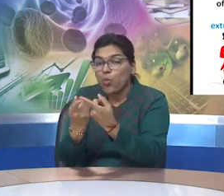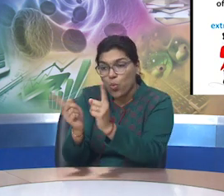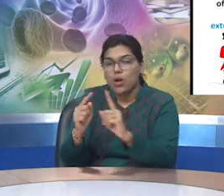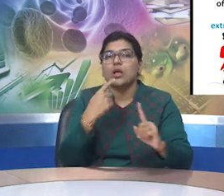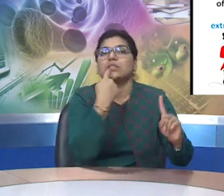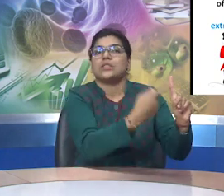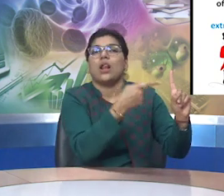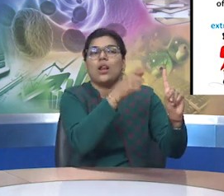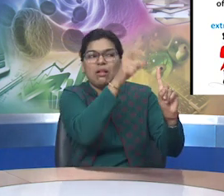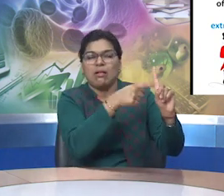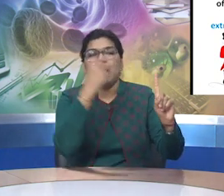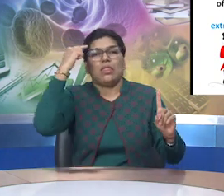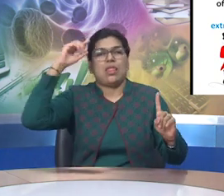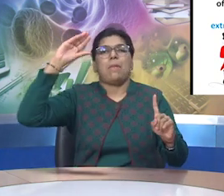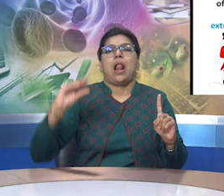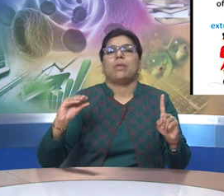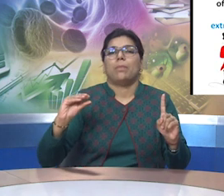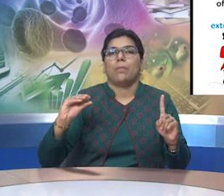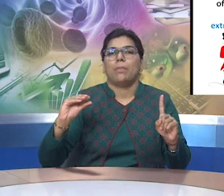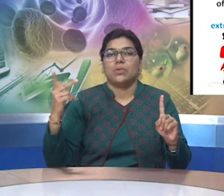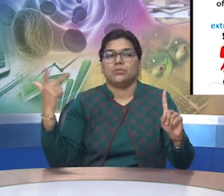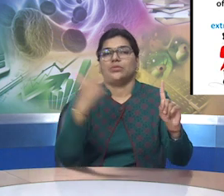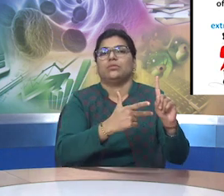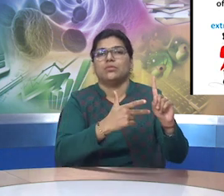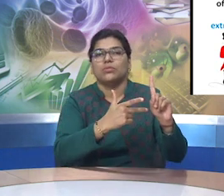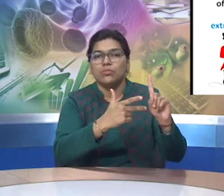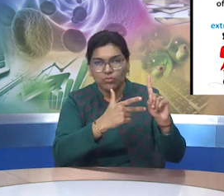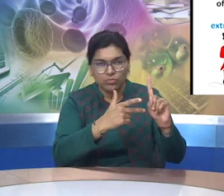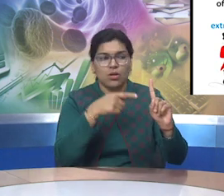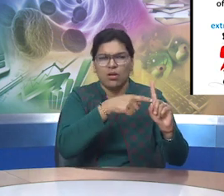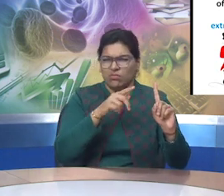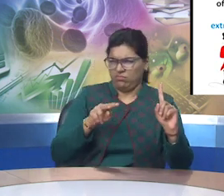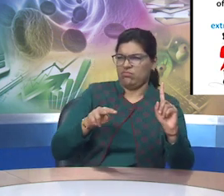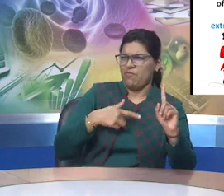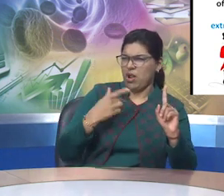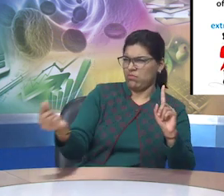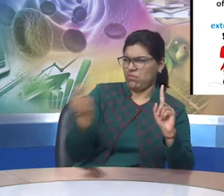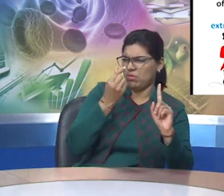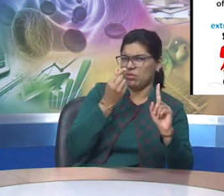Teacher asked the master, "Who are you?"